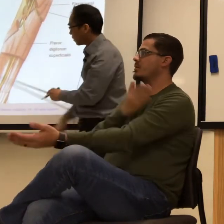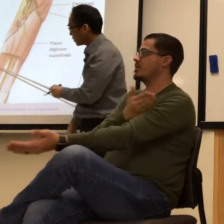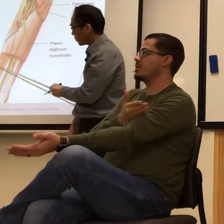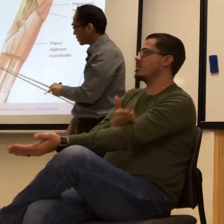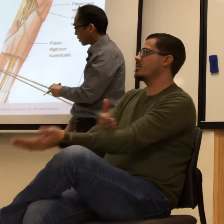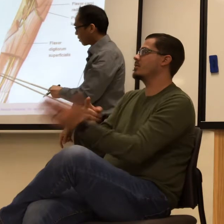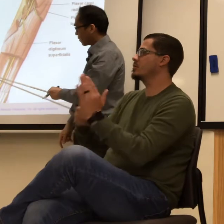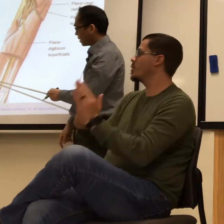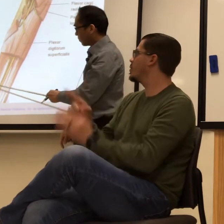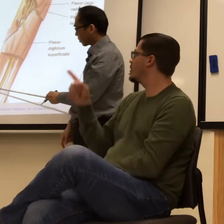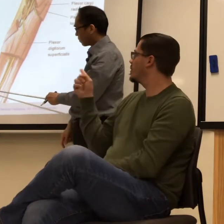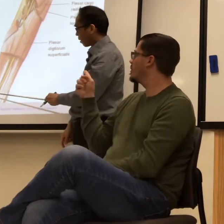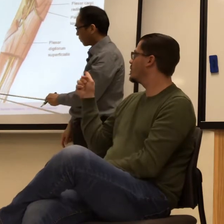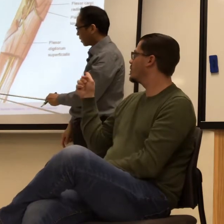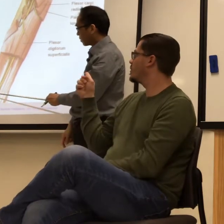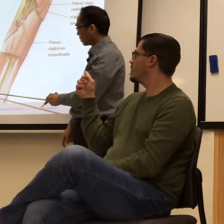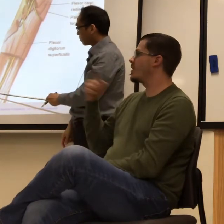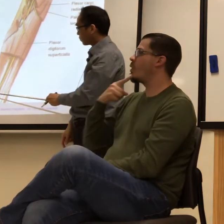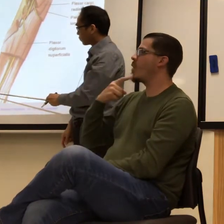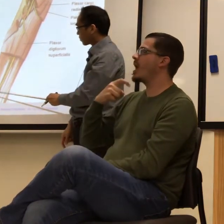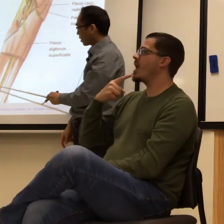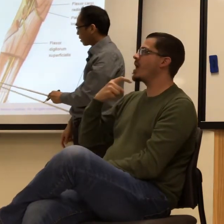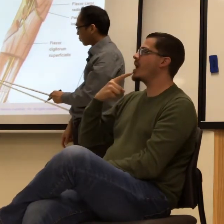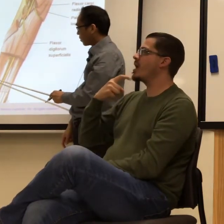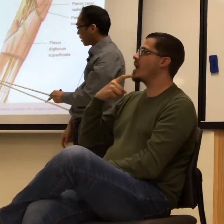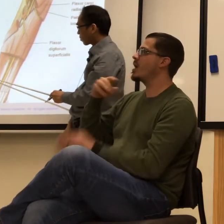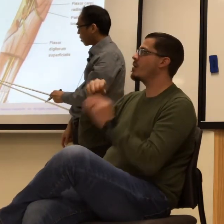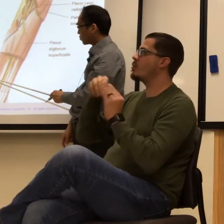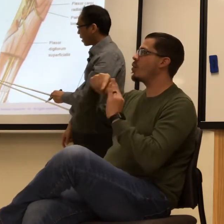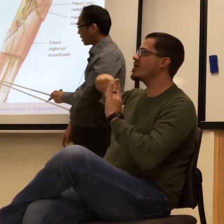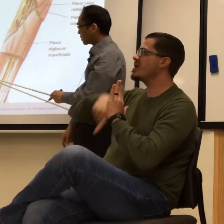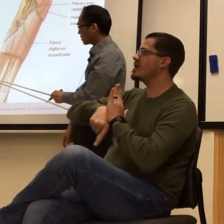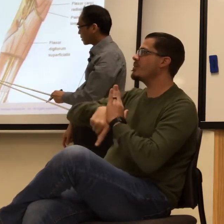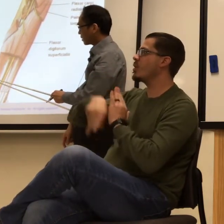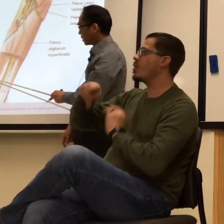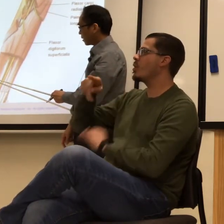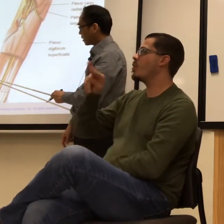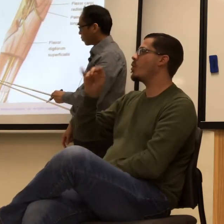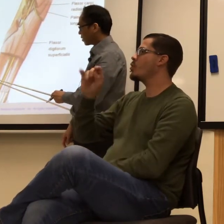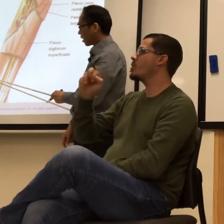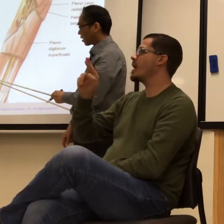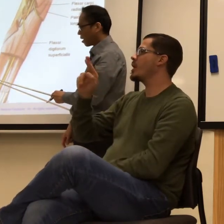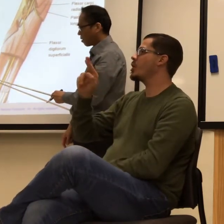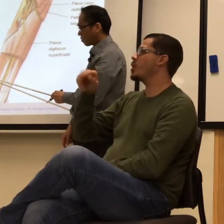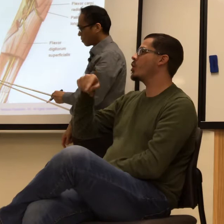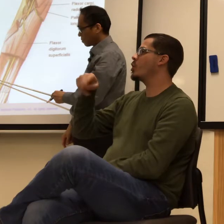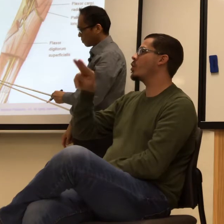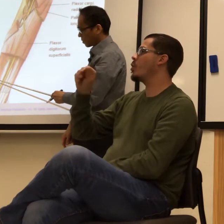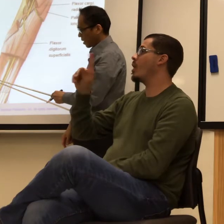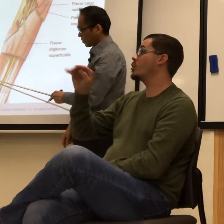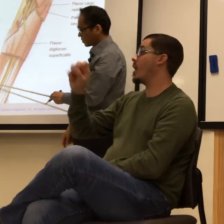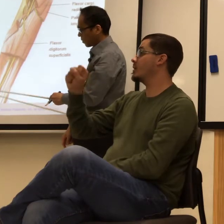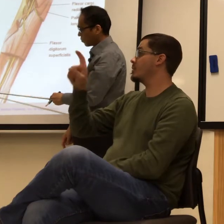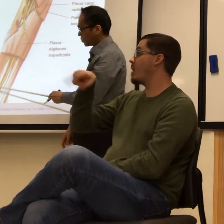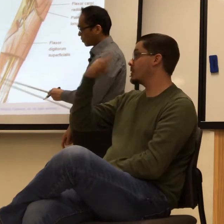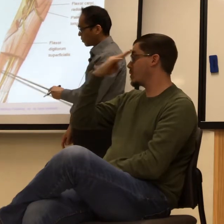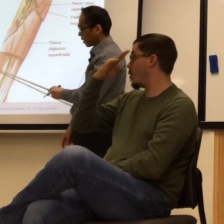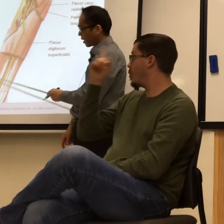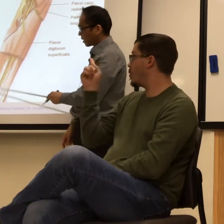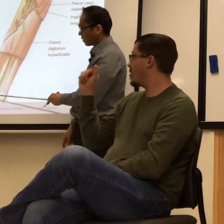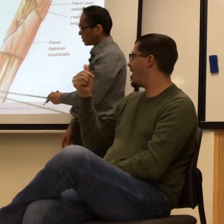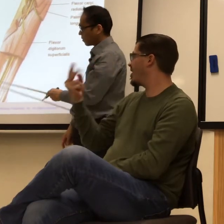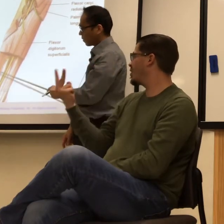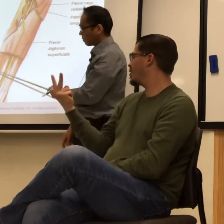These ones are in the deeper compartment. The pronator quadratus, is one you gotta know. Okay, these other